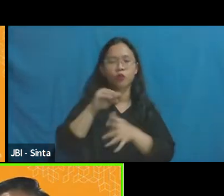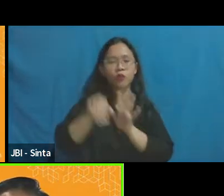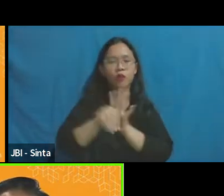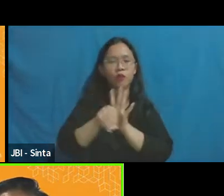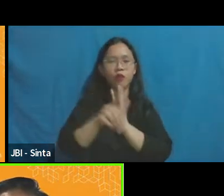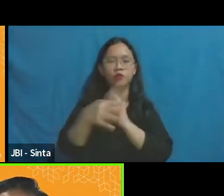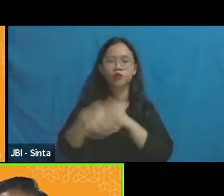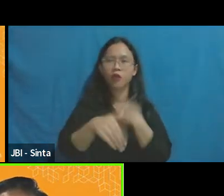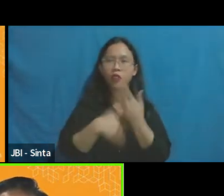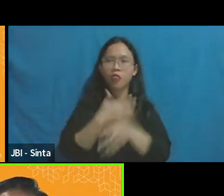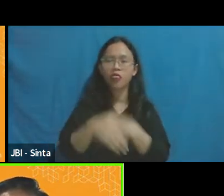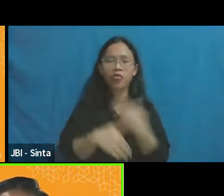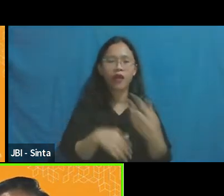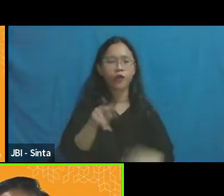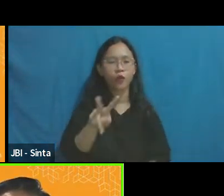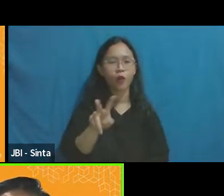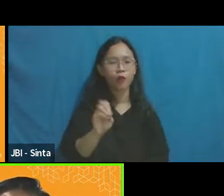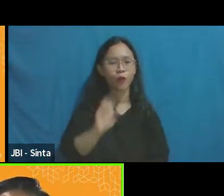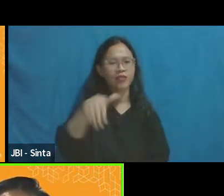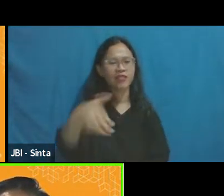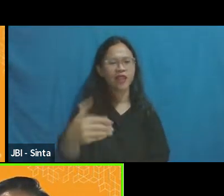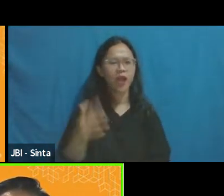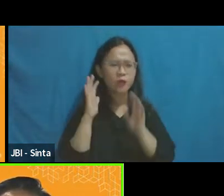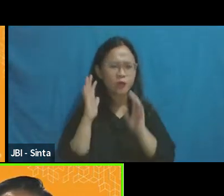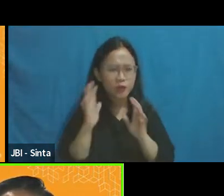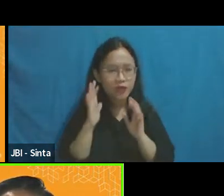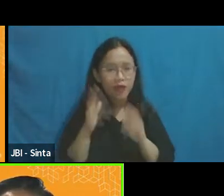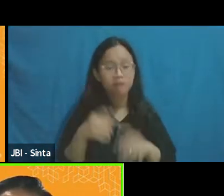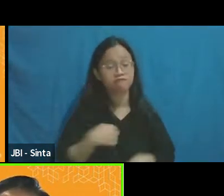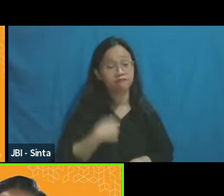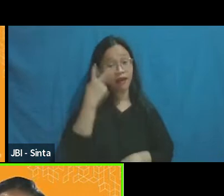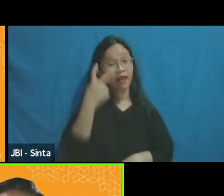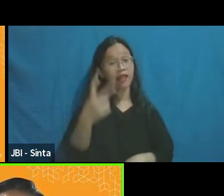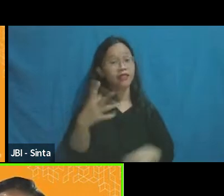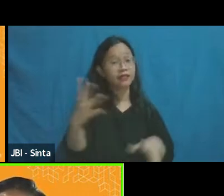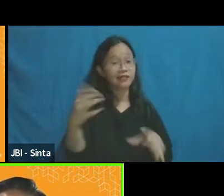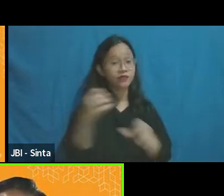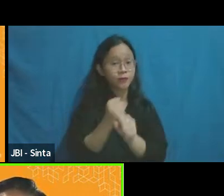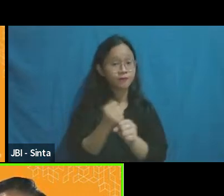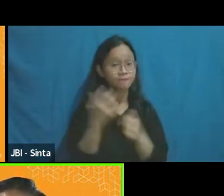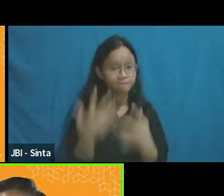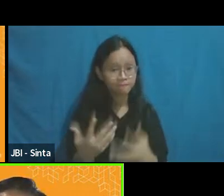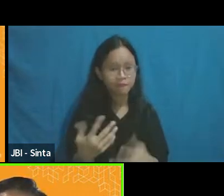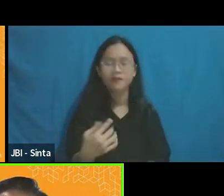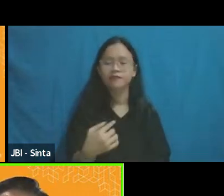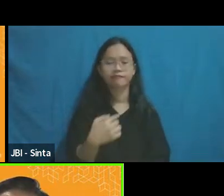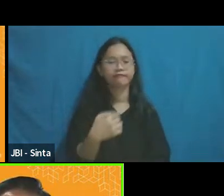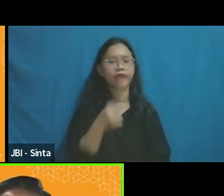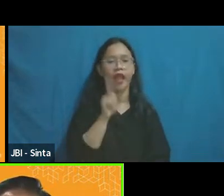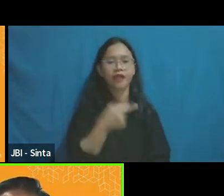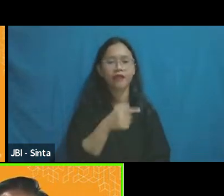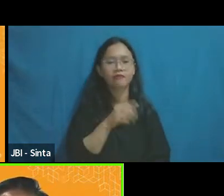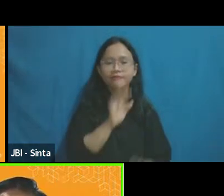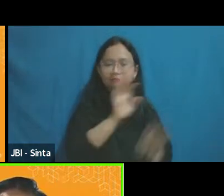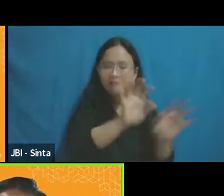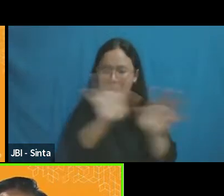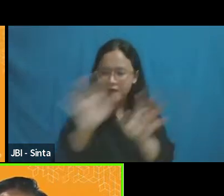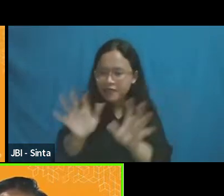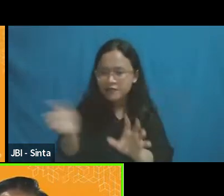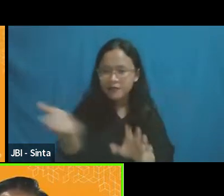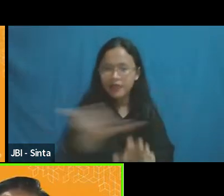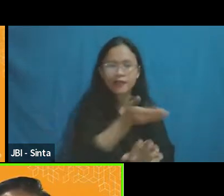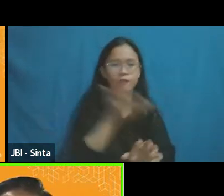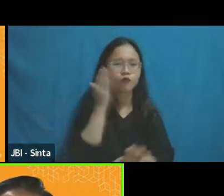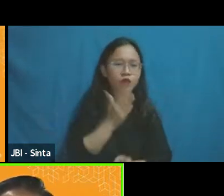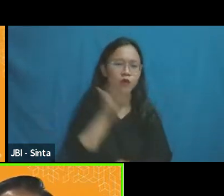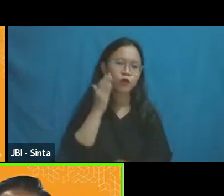What I conclude, I make friends with a lot of young people, and what I can conclude